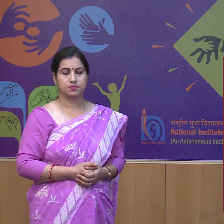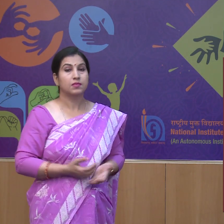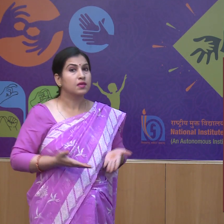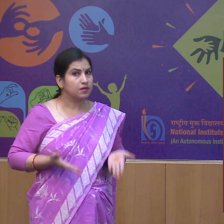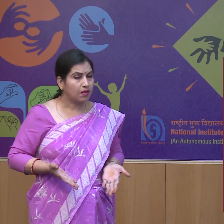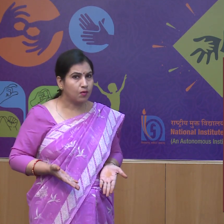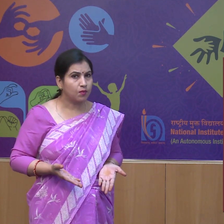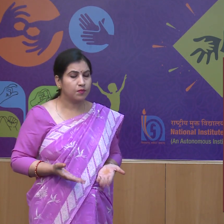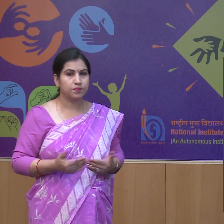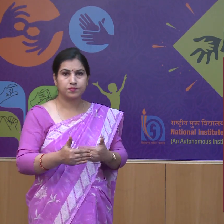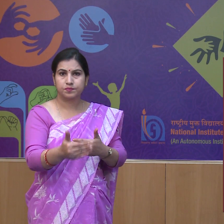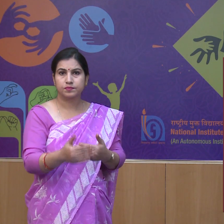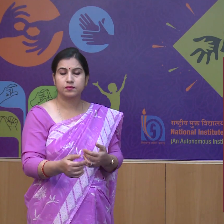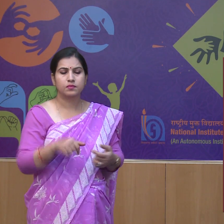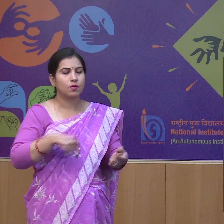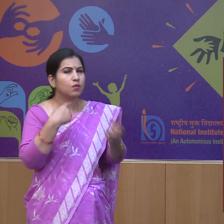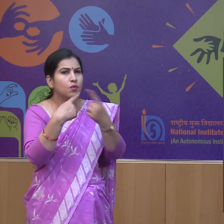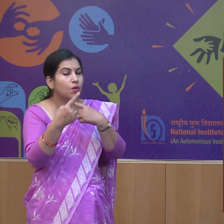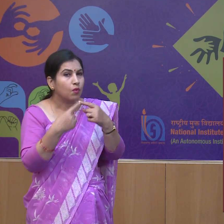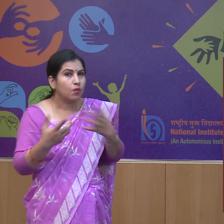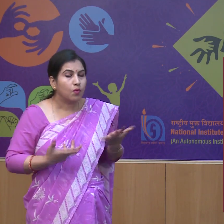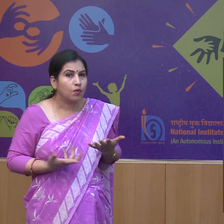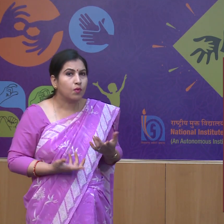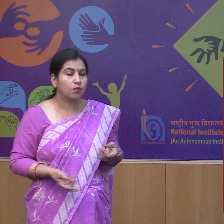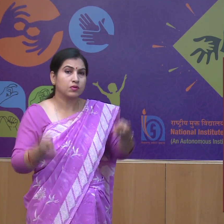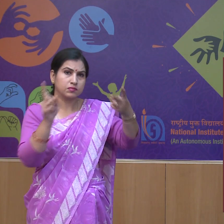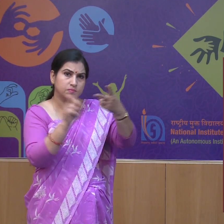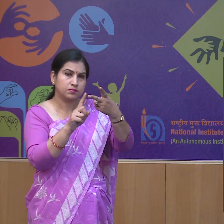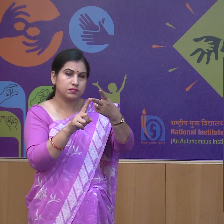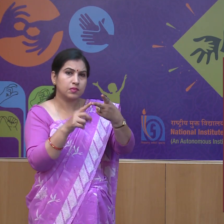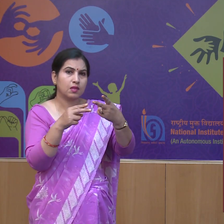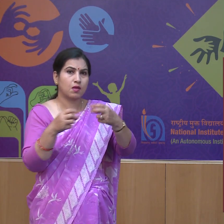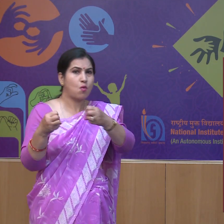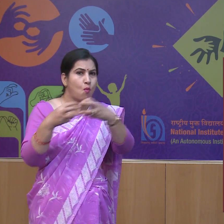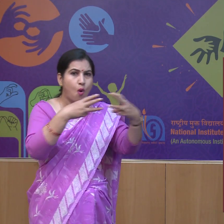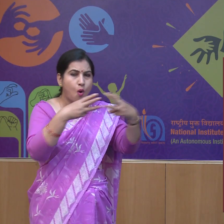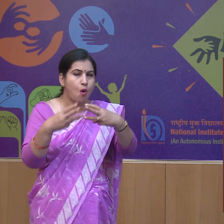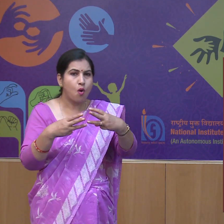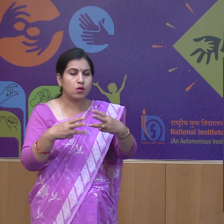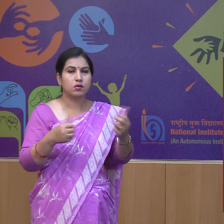Now, we will talk about the Anglo-Maratha Wars.